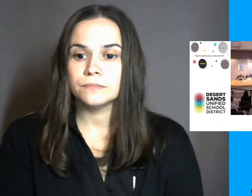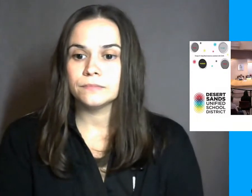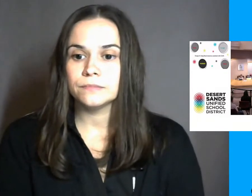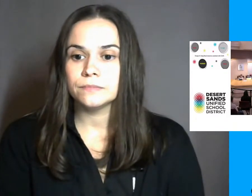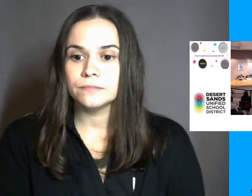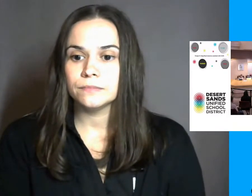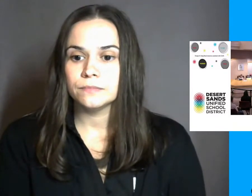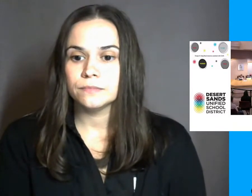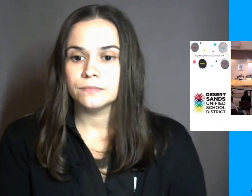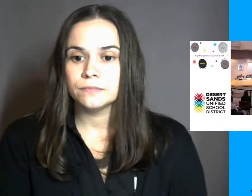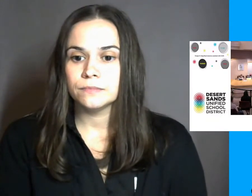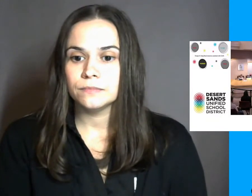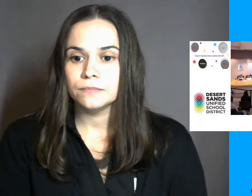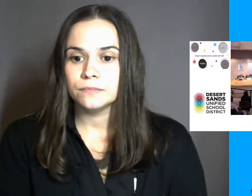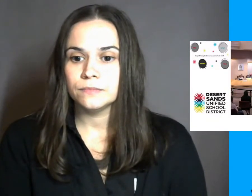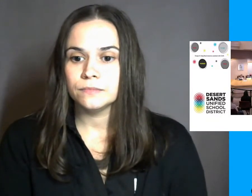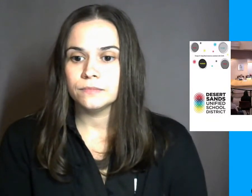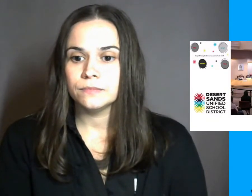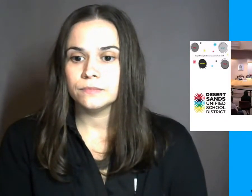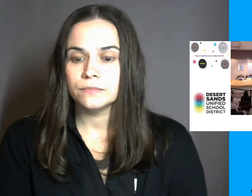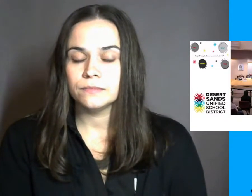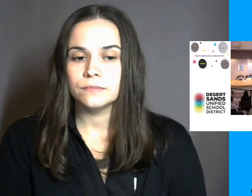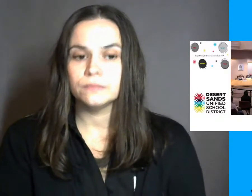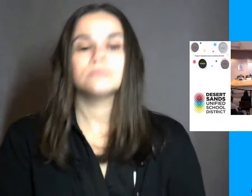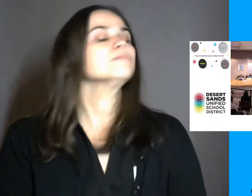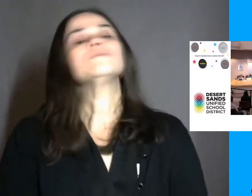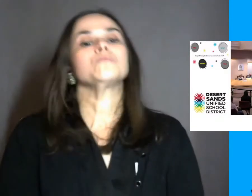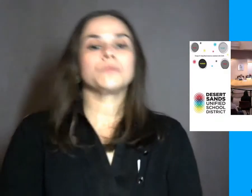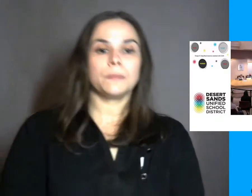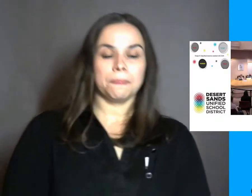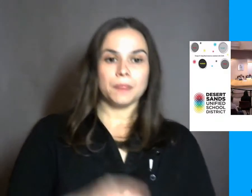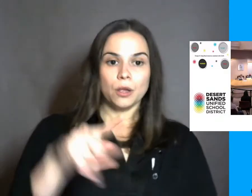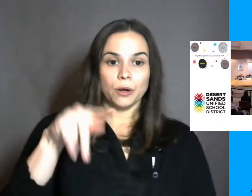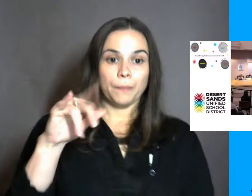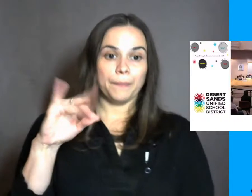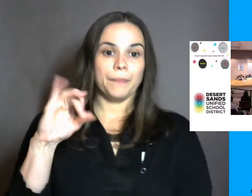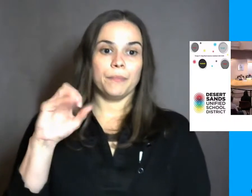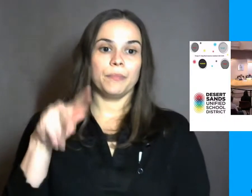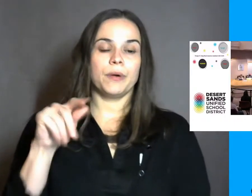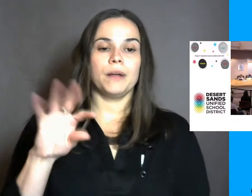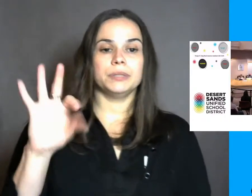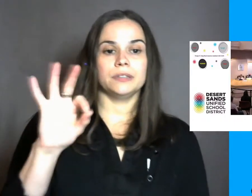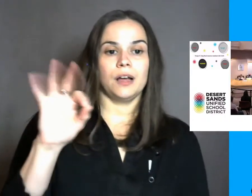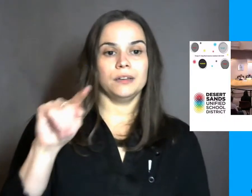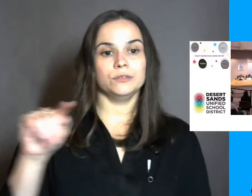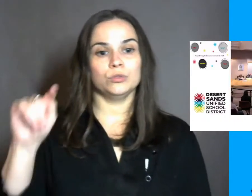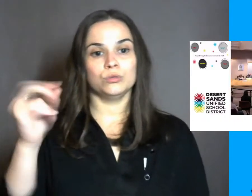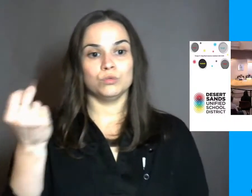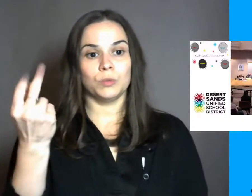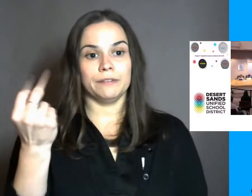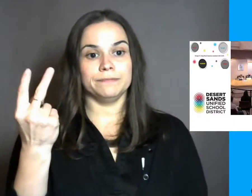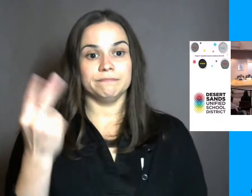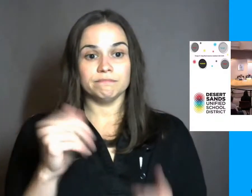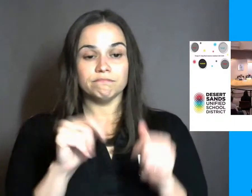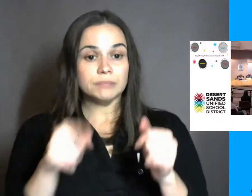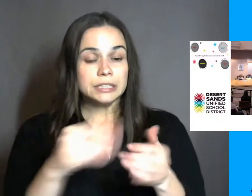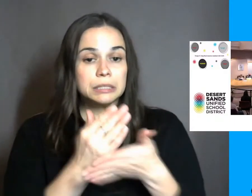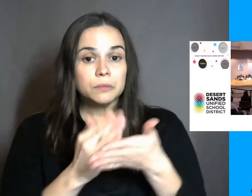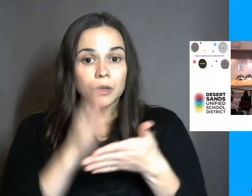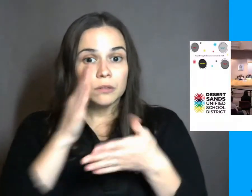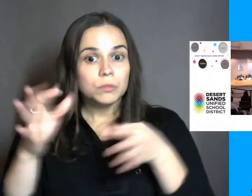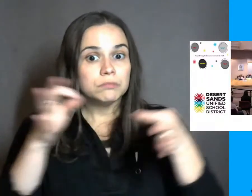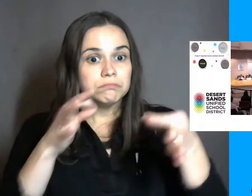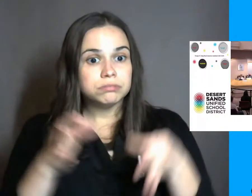Prompt 5 is on page 9 and continues to page 12. This section highlights how the additional fiscal resources